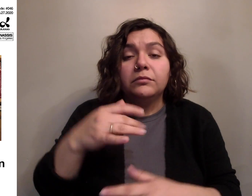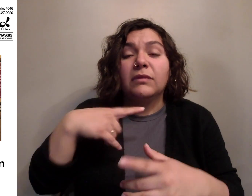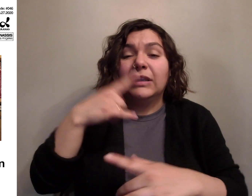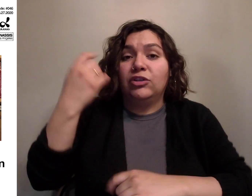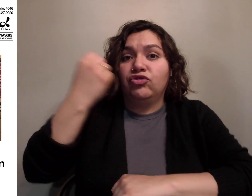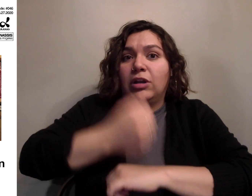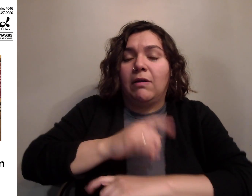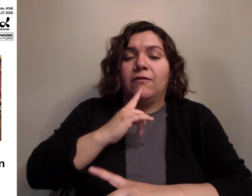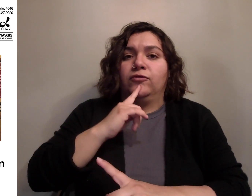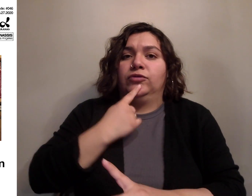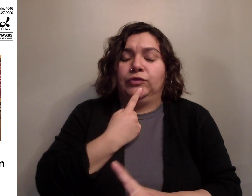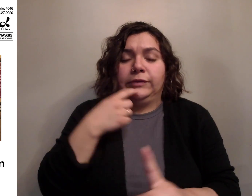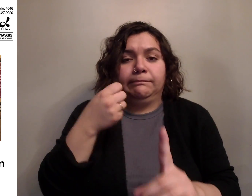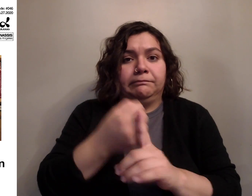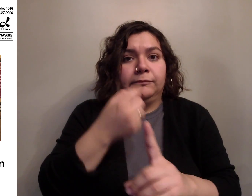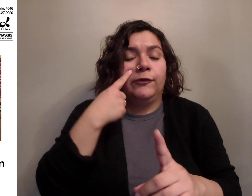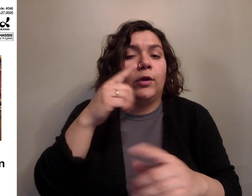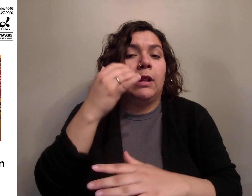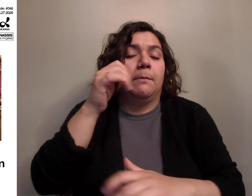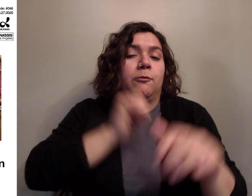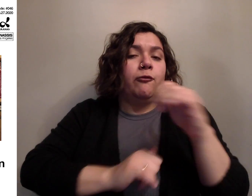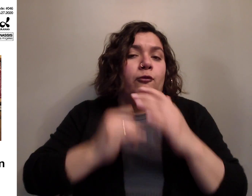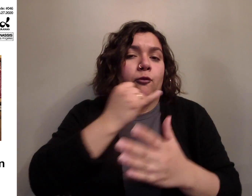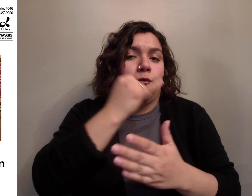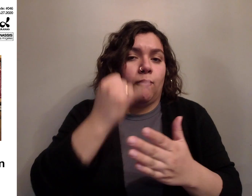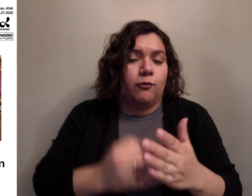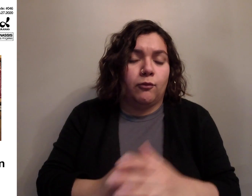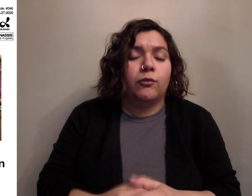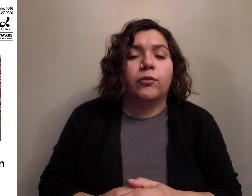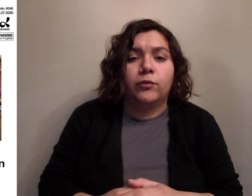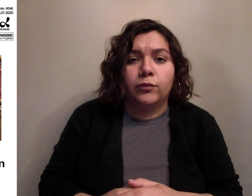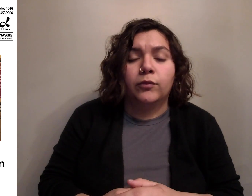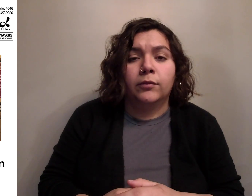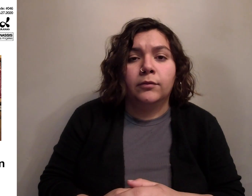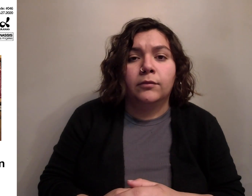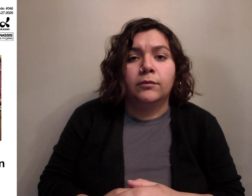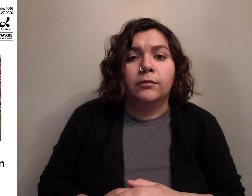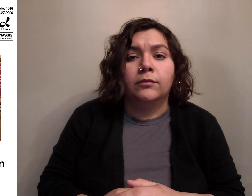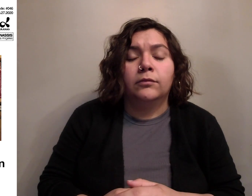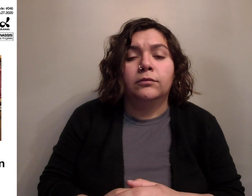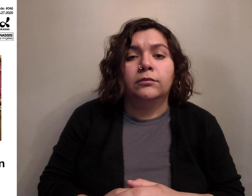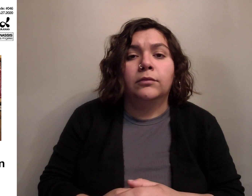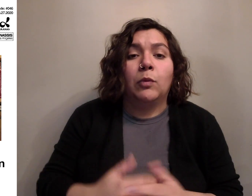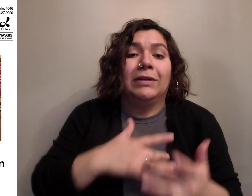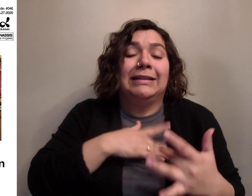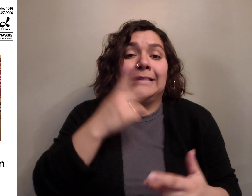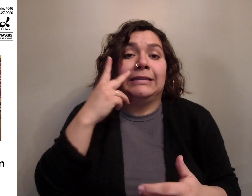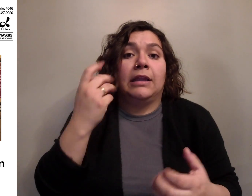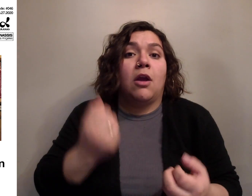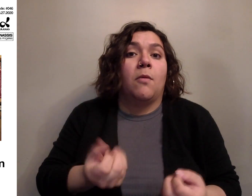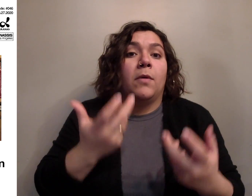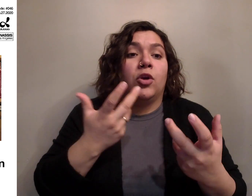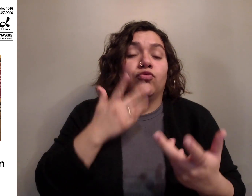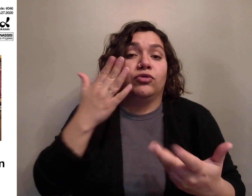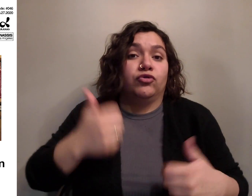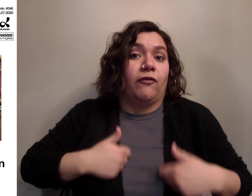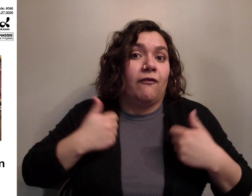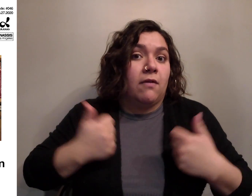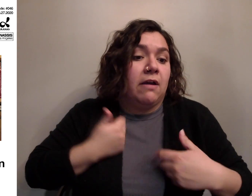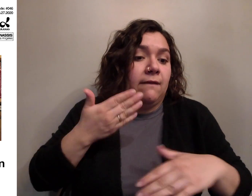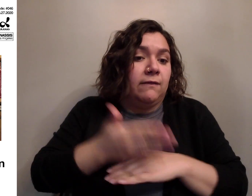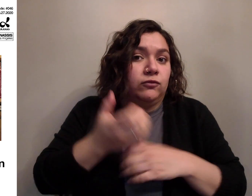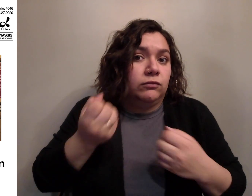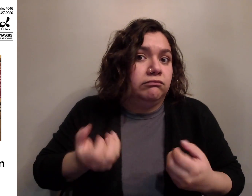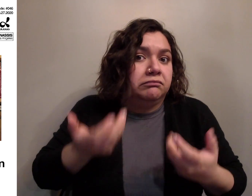this shutdown would have a very severe effect on the performing arts. And it just remains to be seen how